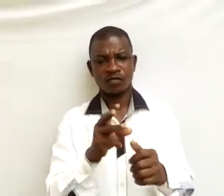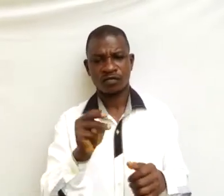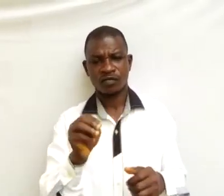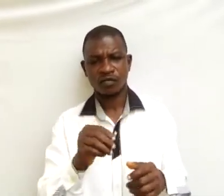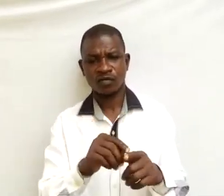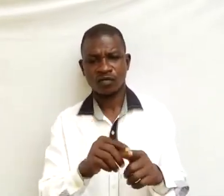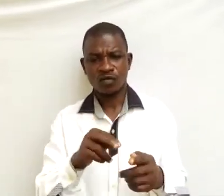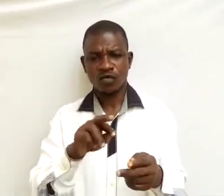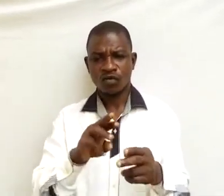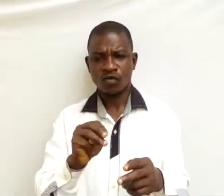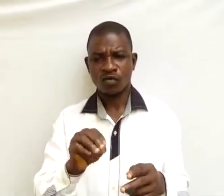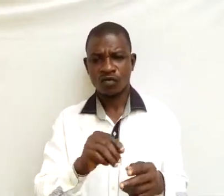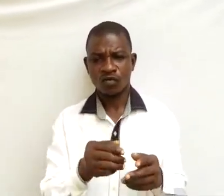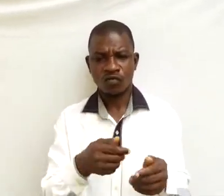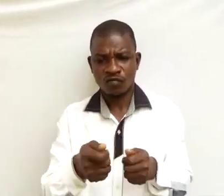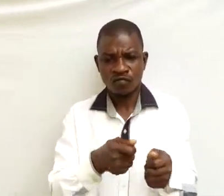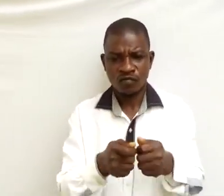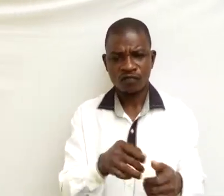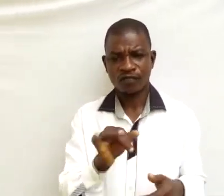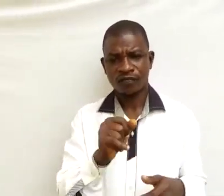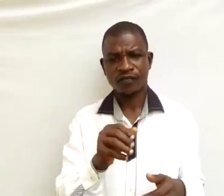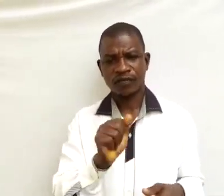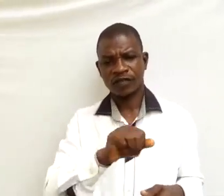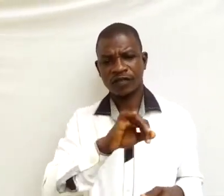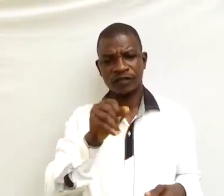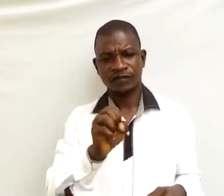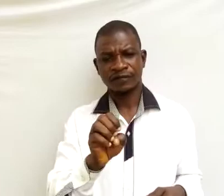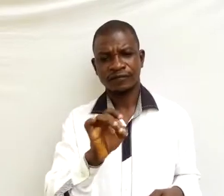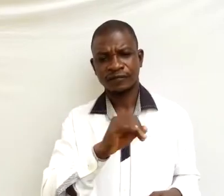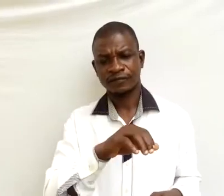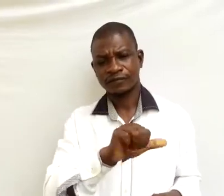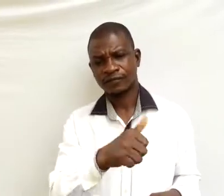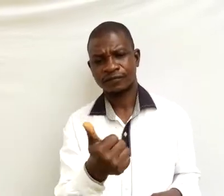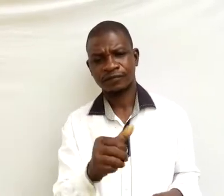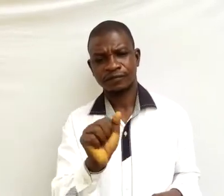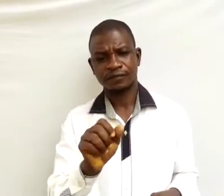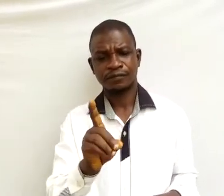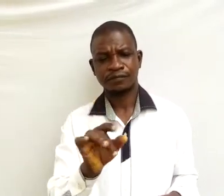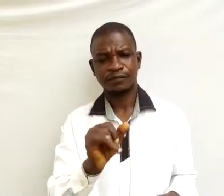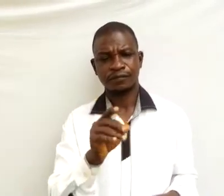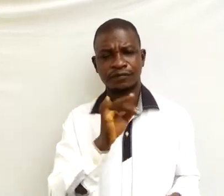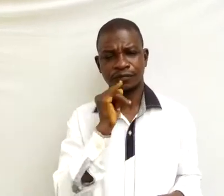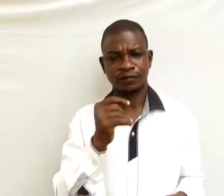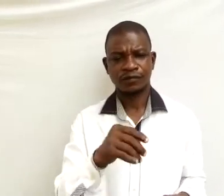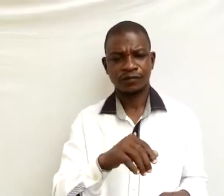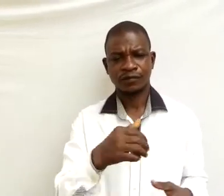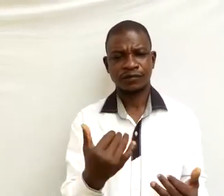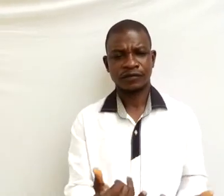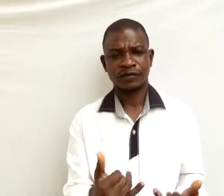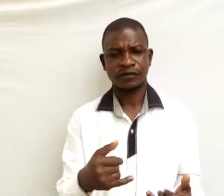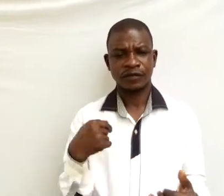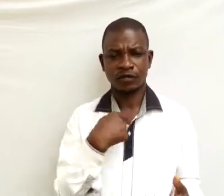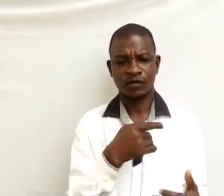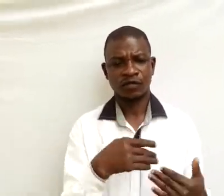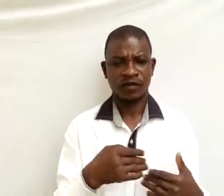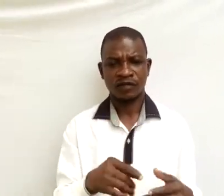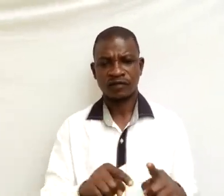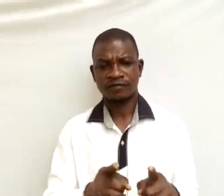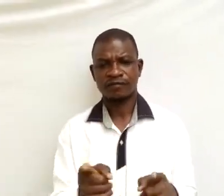verb, adjectives, and another adverb. Now, we have various types